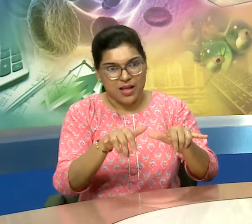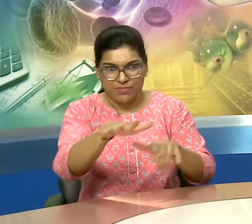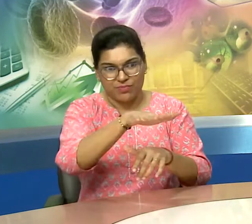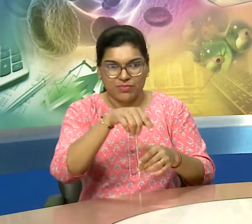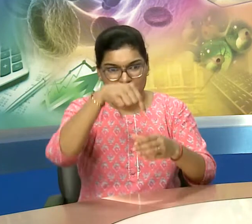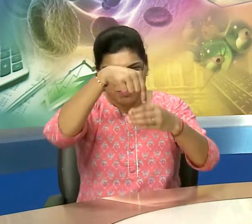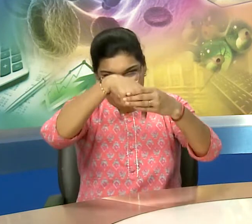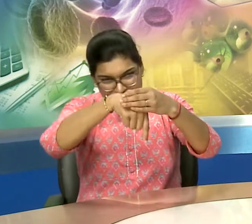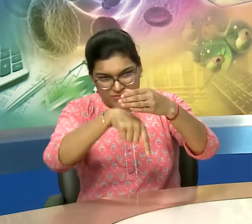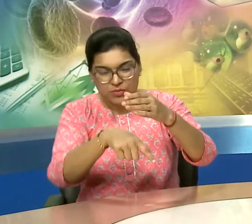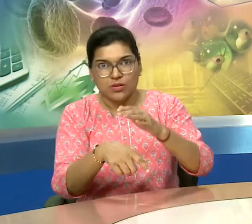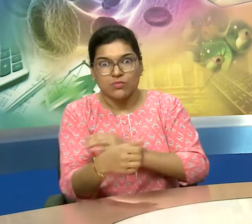many mangrove forests,